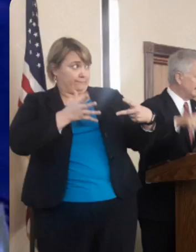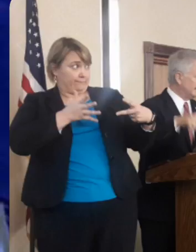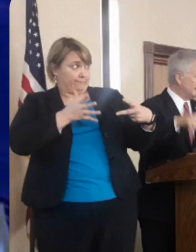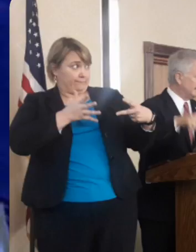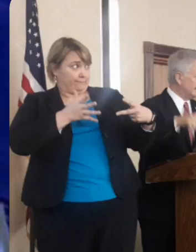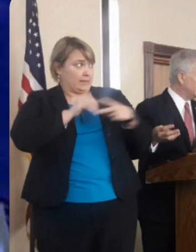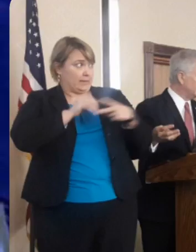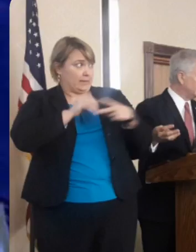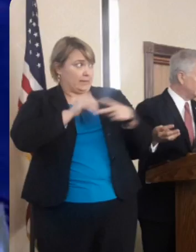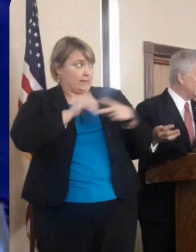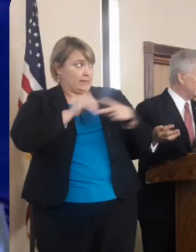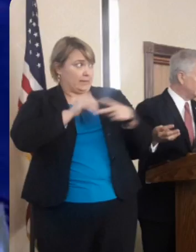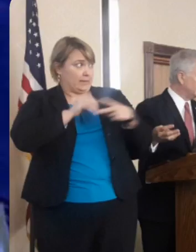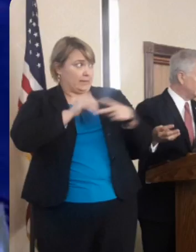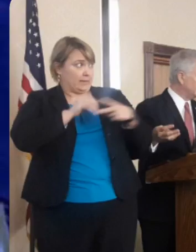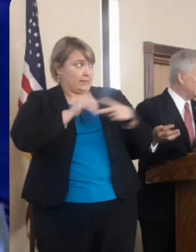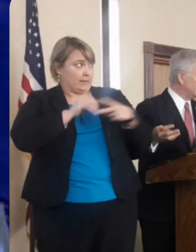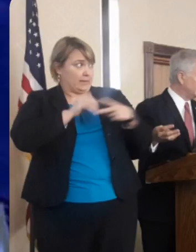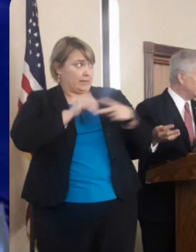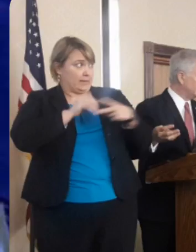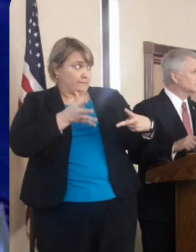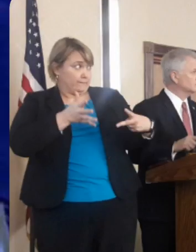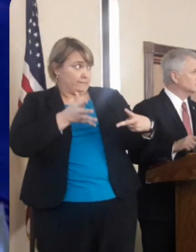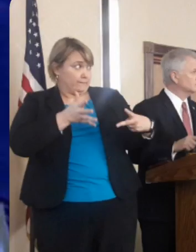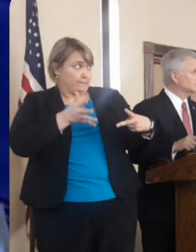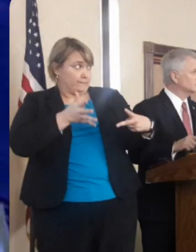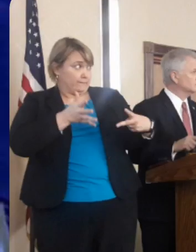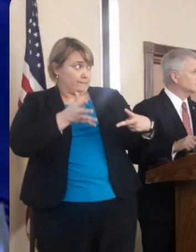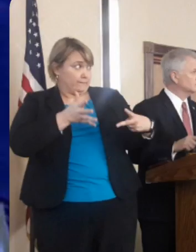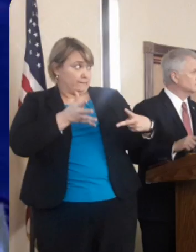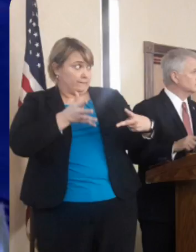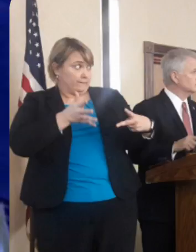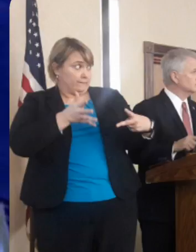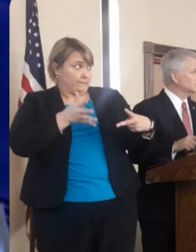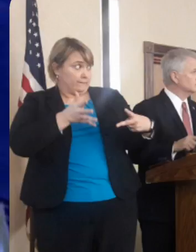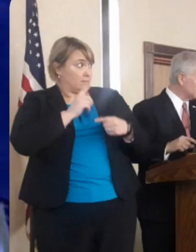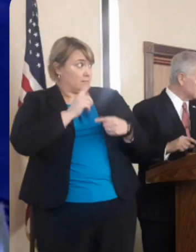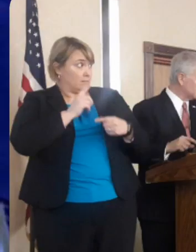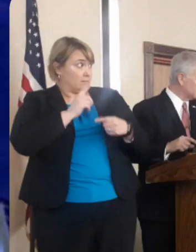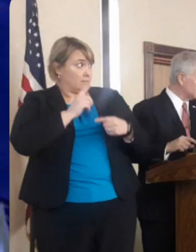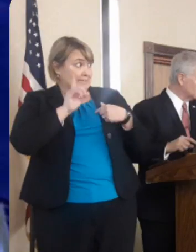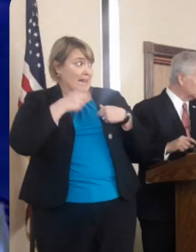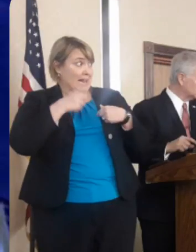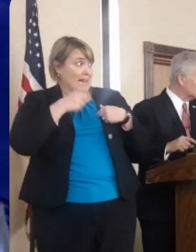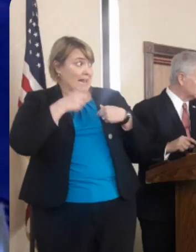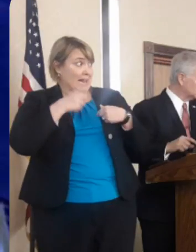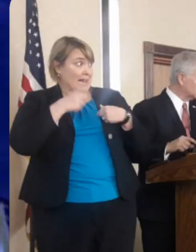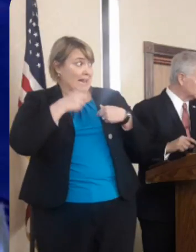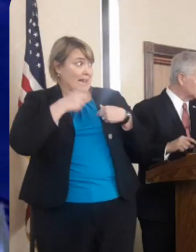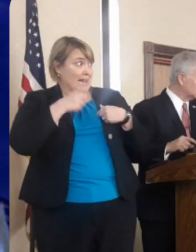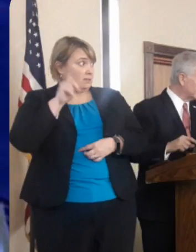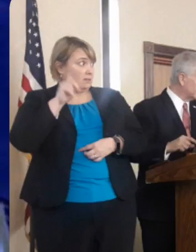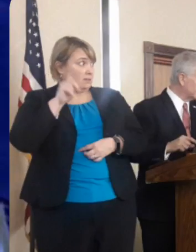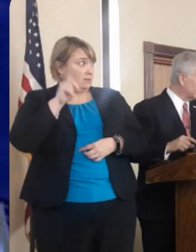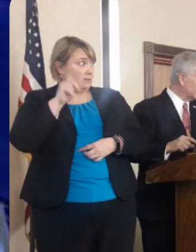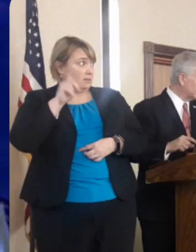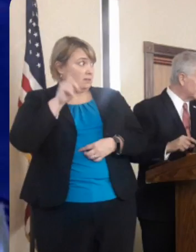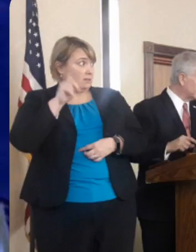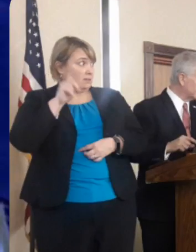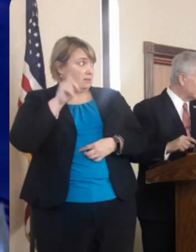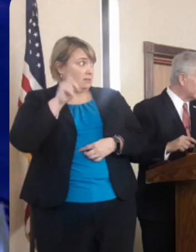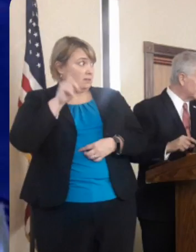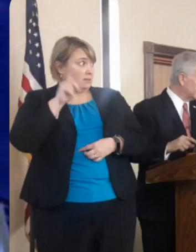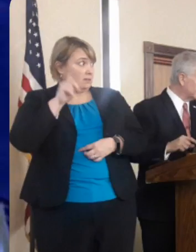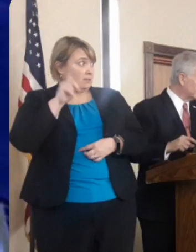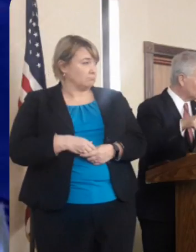bylaws. Mr. Chair. Is that stated correctly, Mr. McDonald? Did I say that correctly? Do not